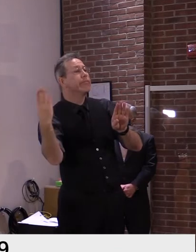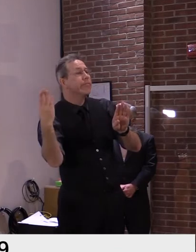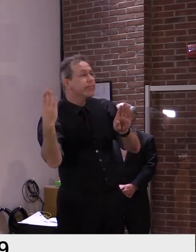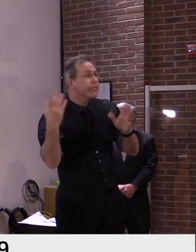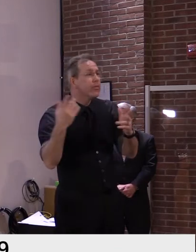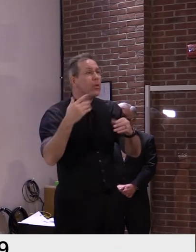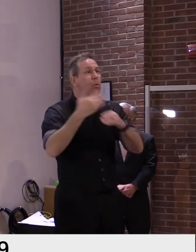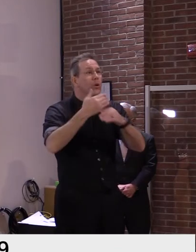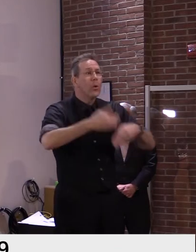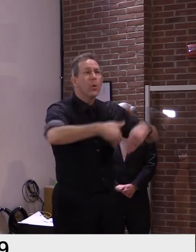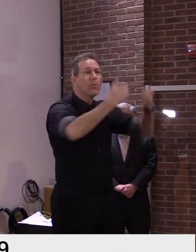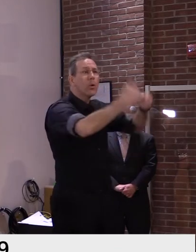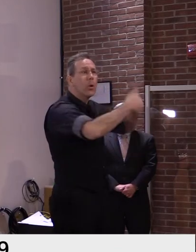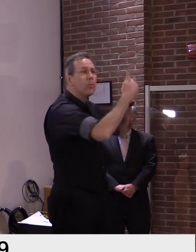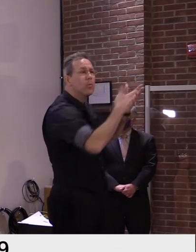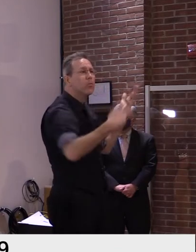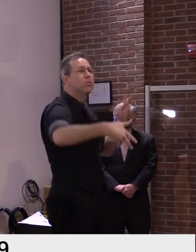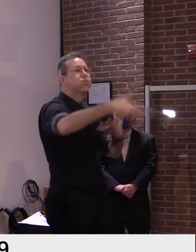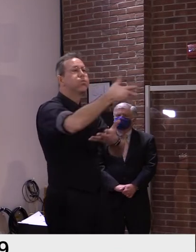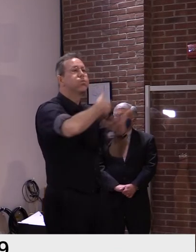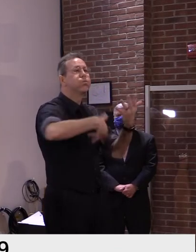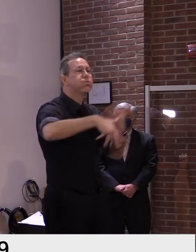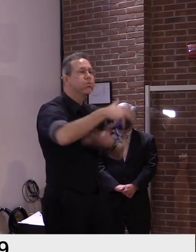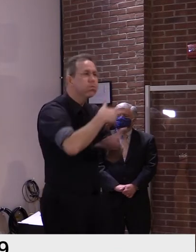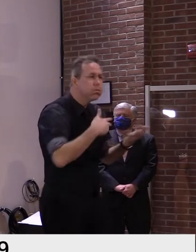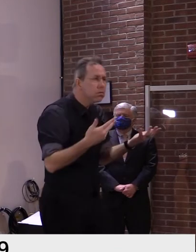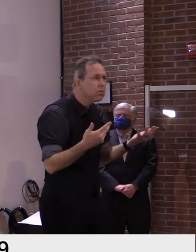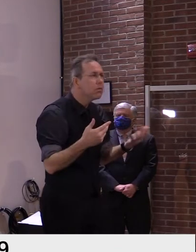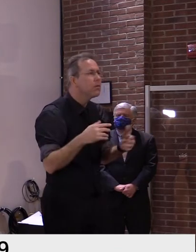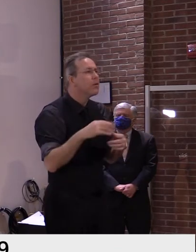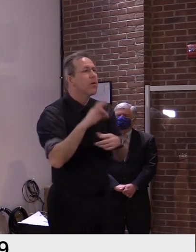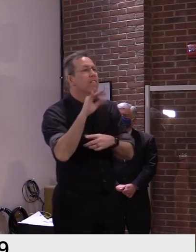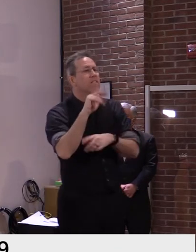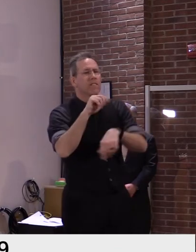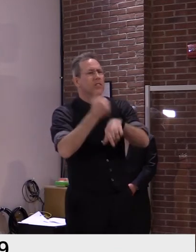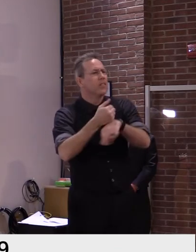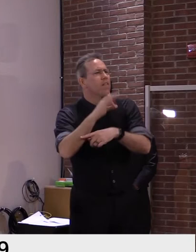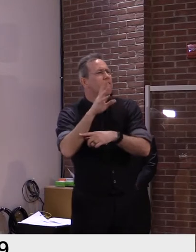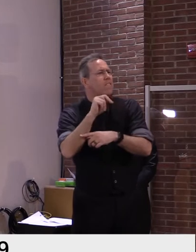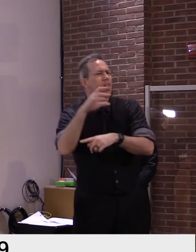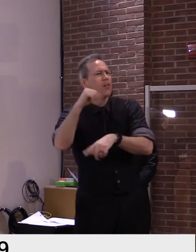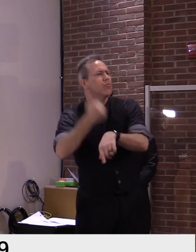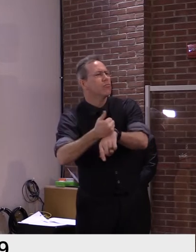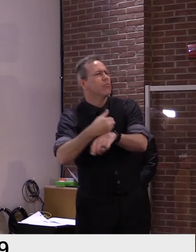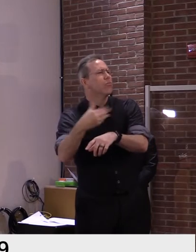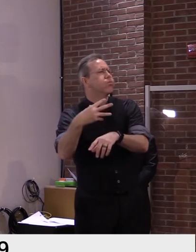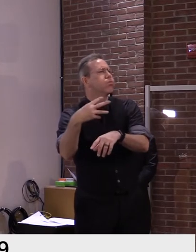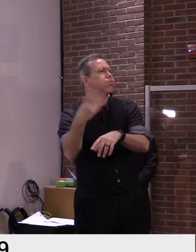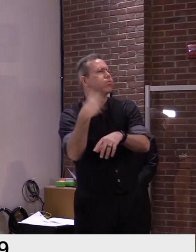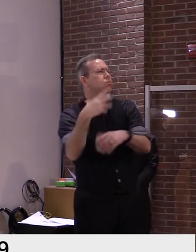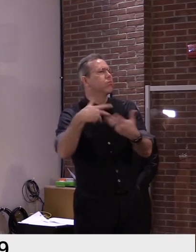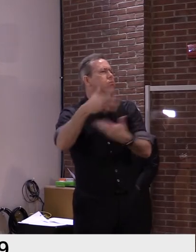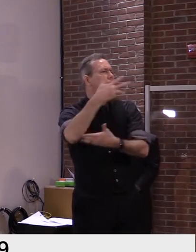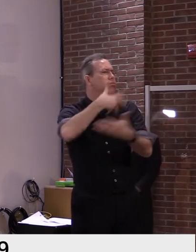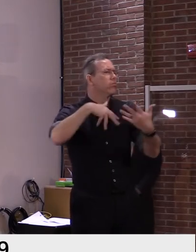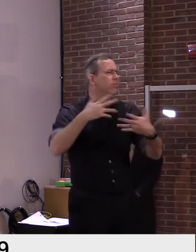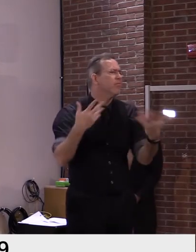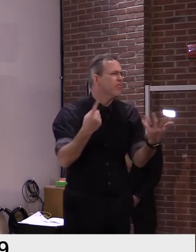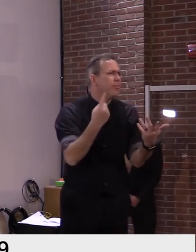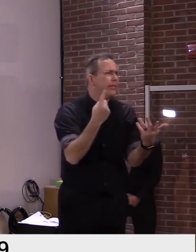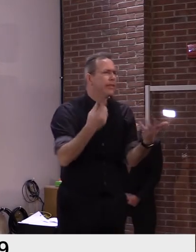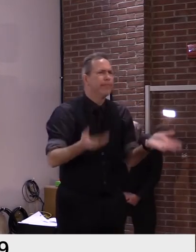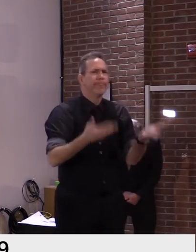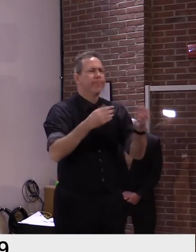fans as well to keep the air circulating. So the creativity is something that they again, talked